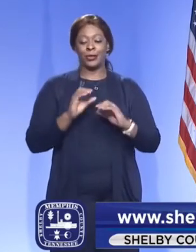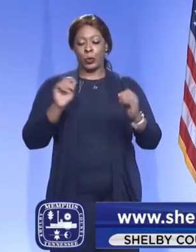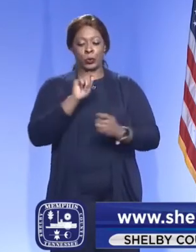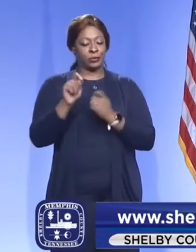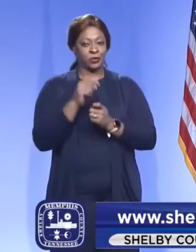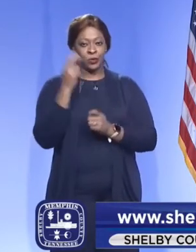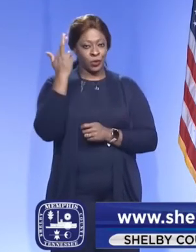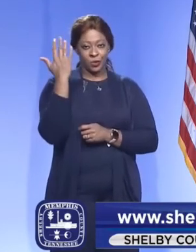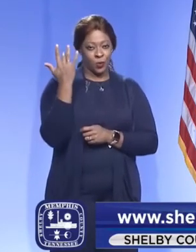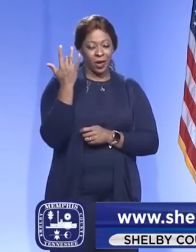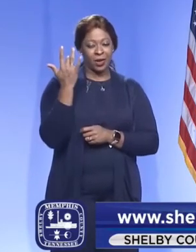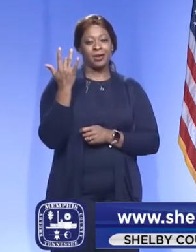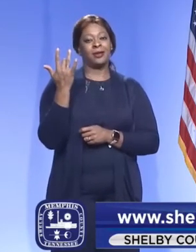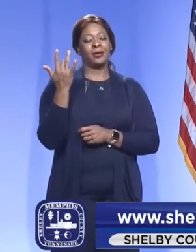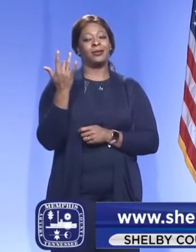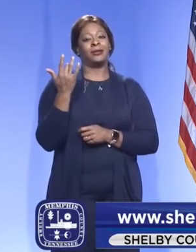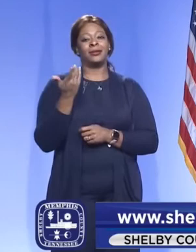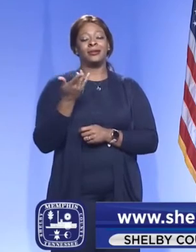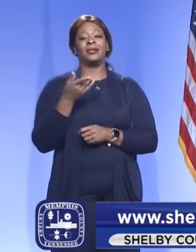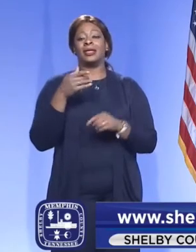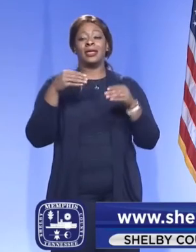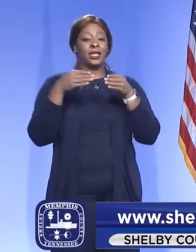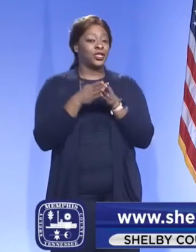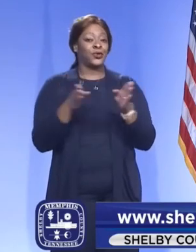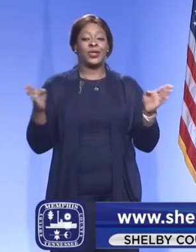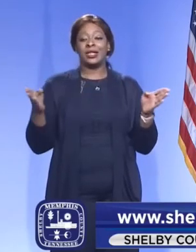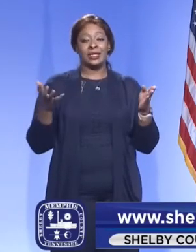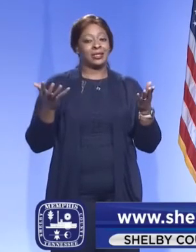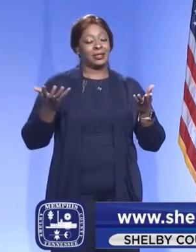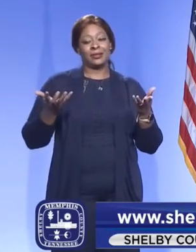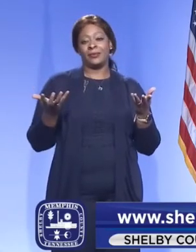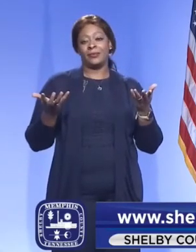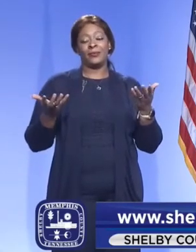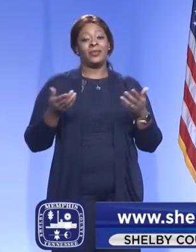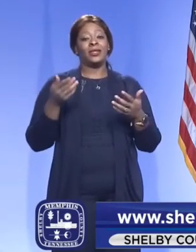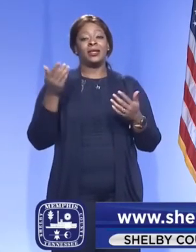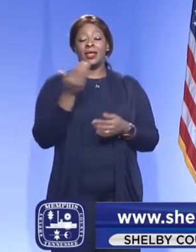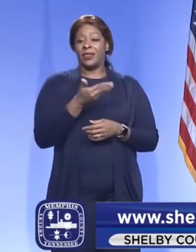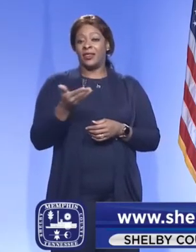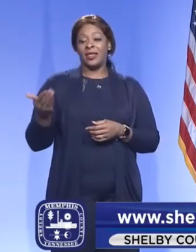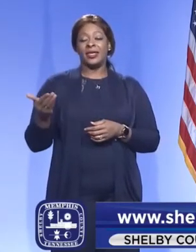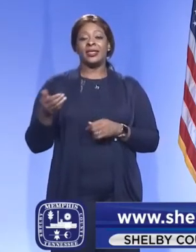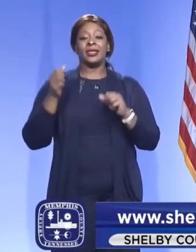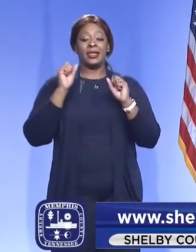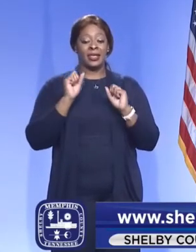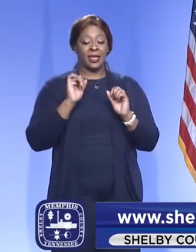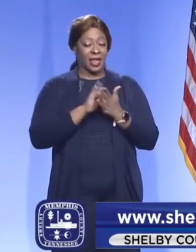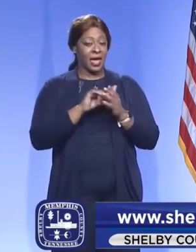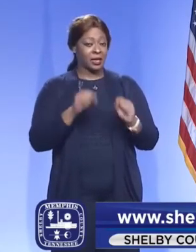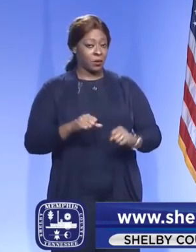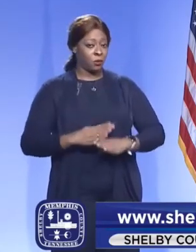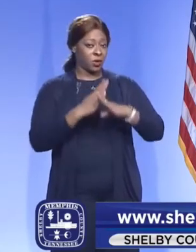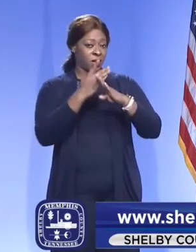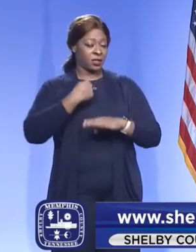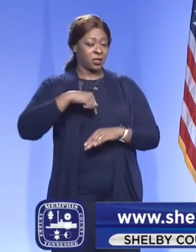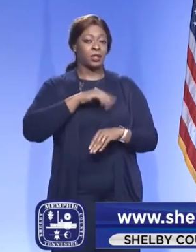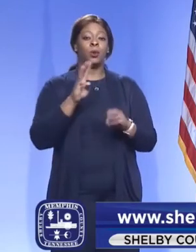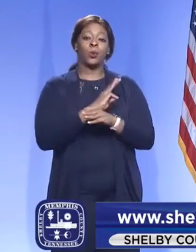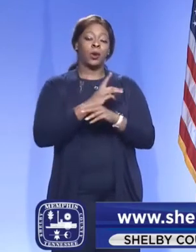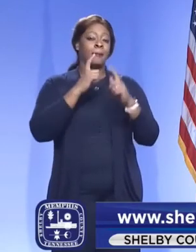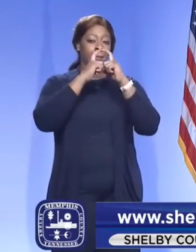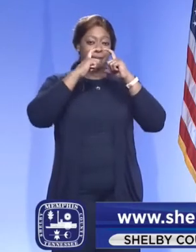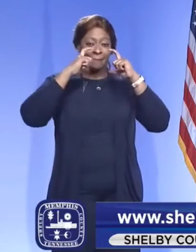the virus moves, and it moves as people are interacting in different ways that give the virus an